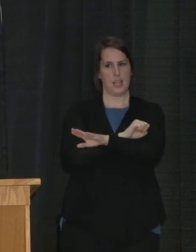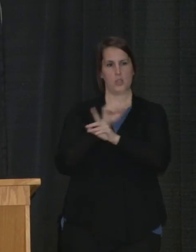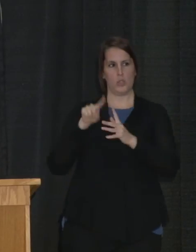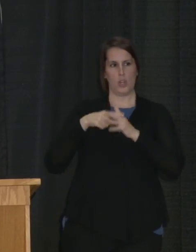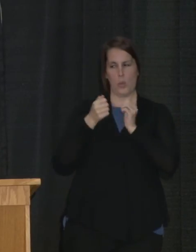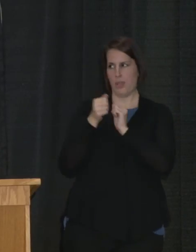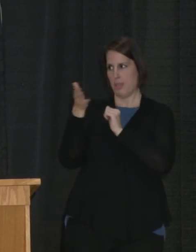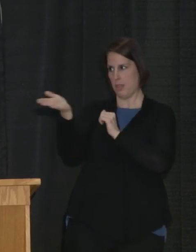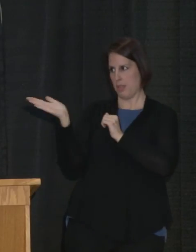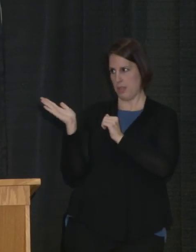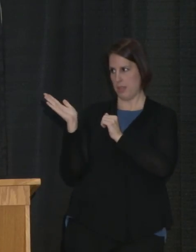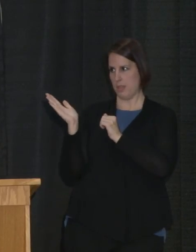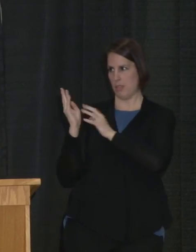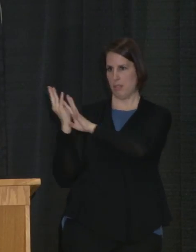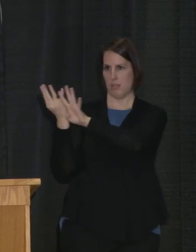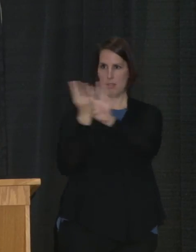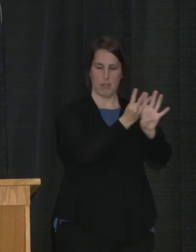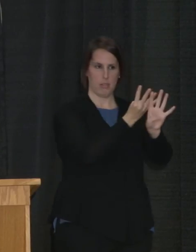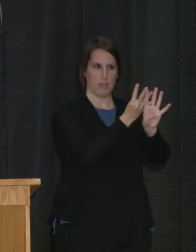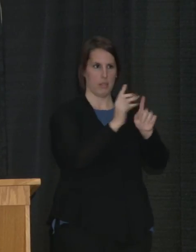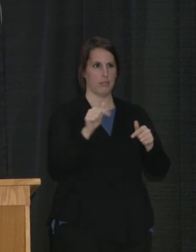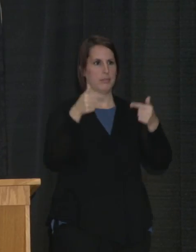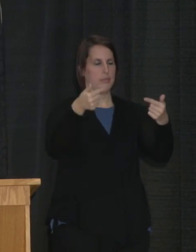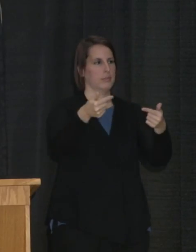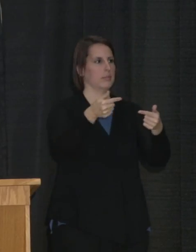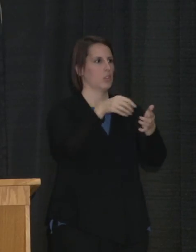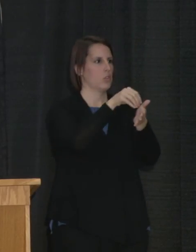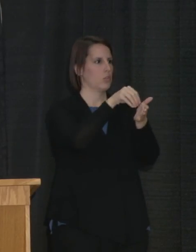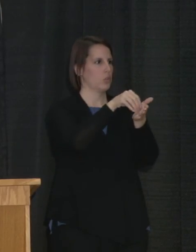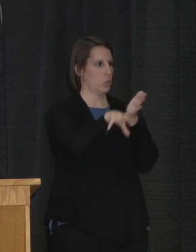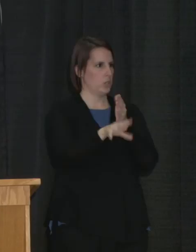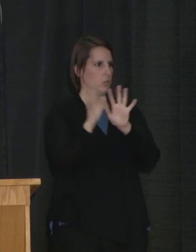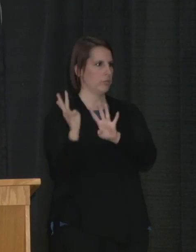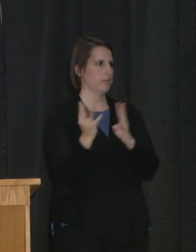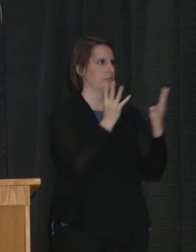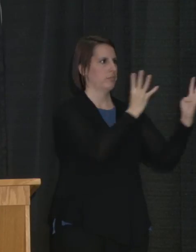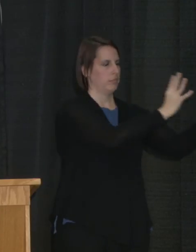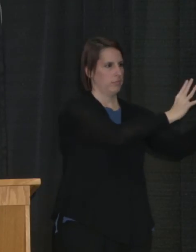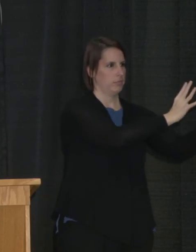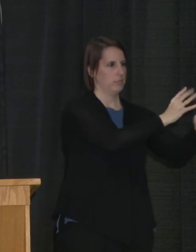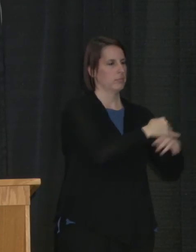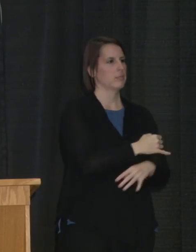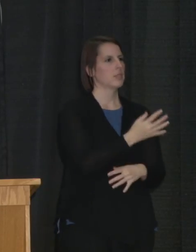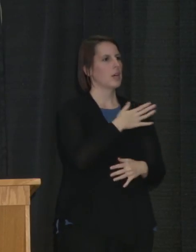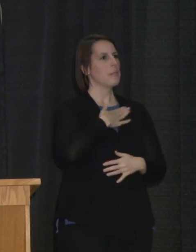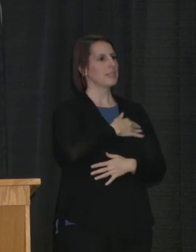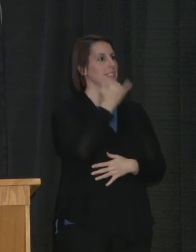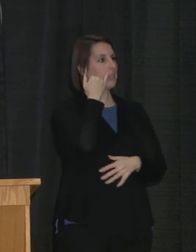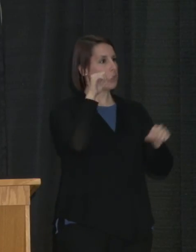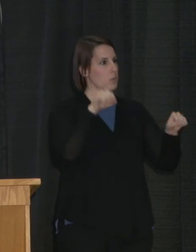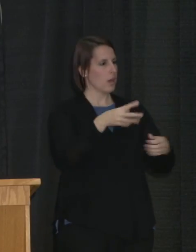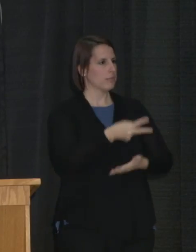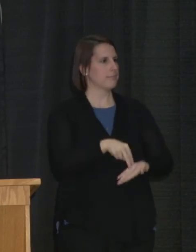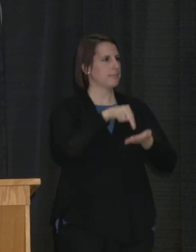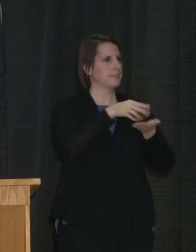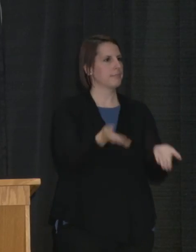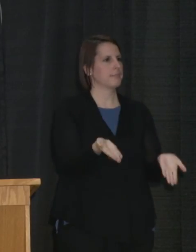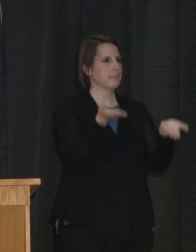staff and then graduates, will leave the auditorium. Would you please stand as you are able for the recessional and remain